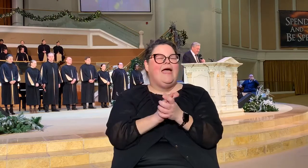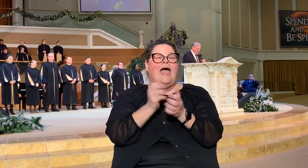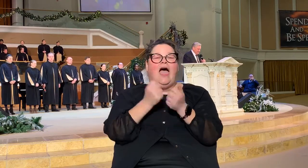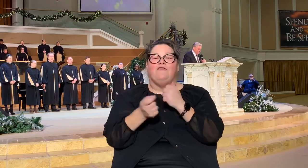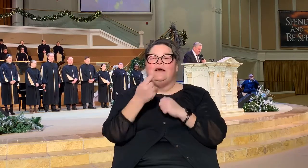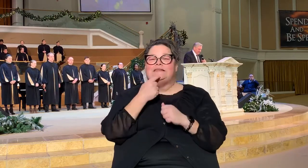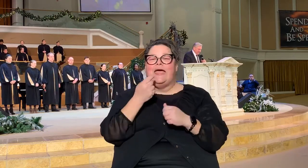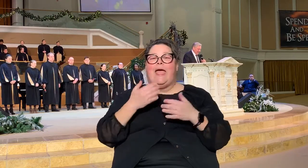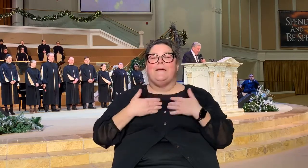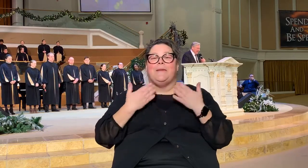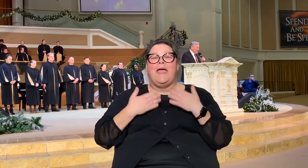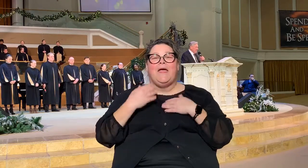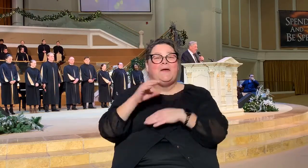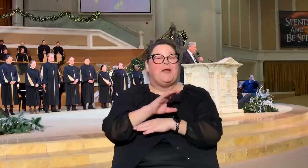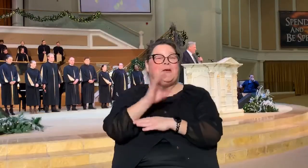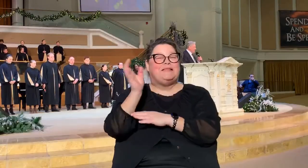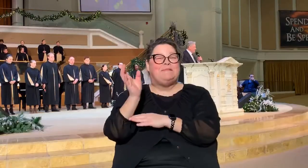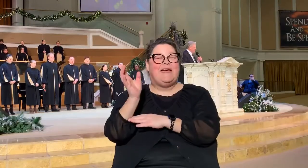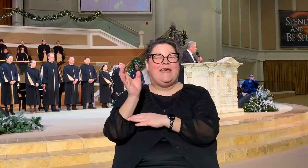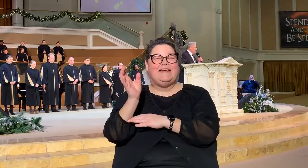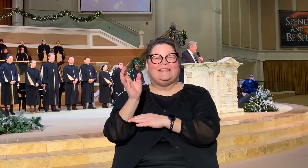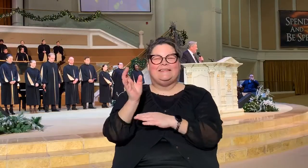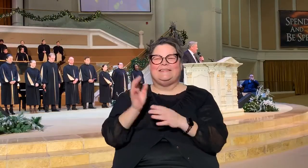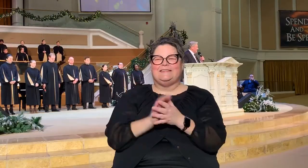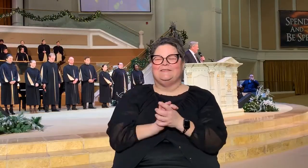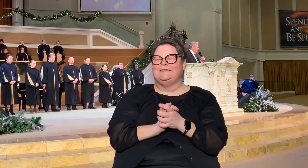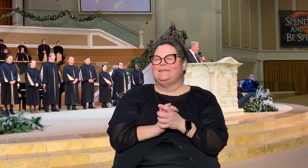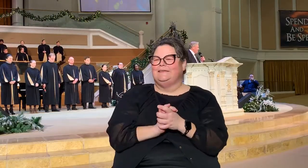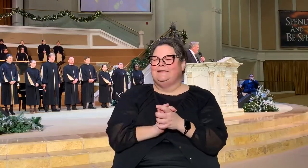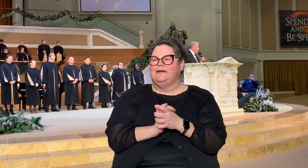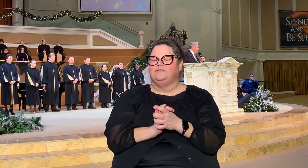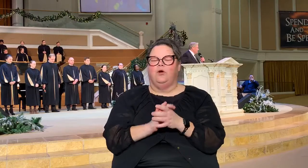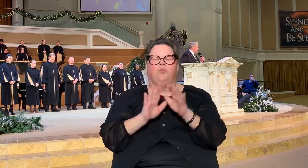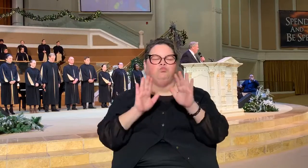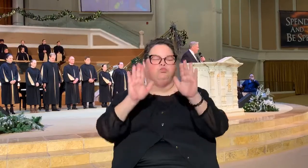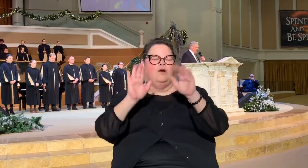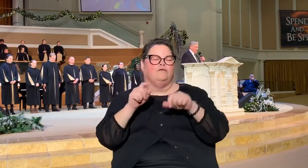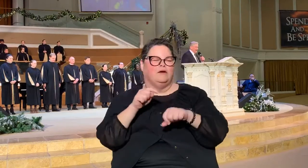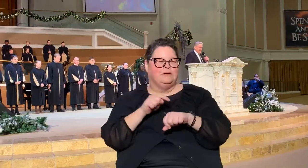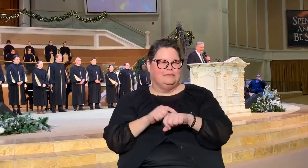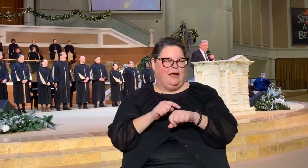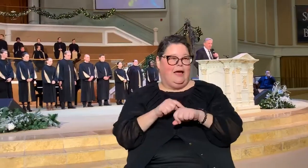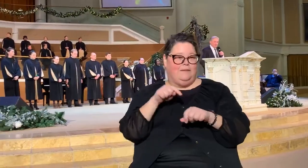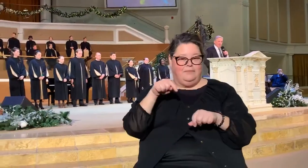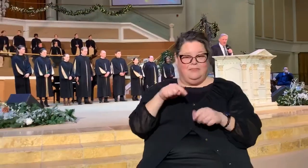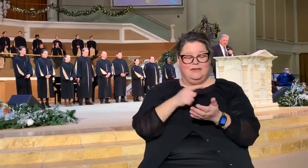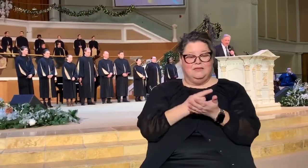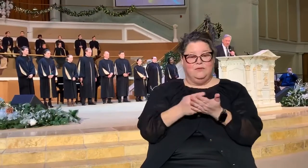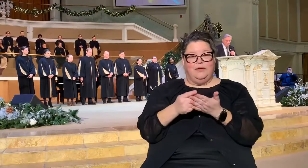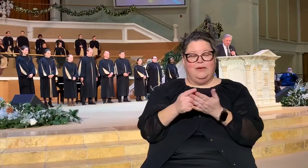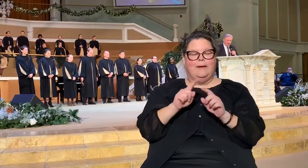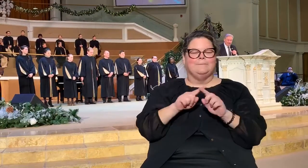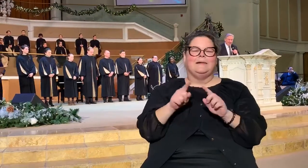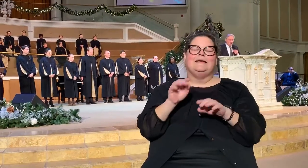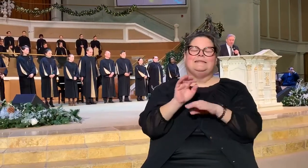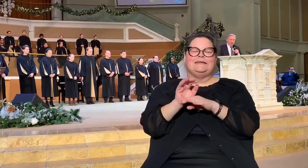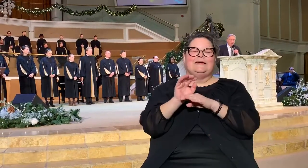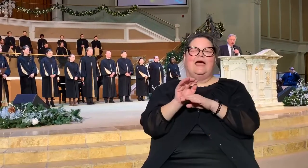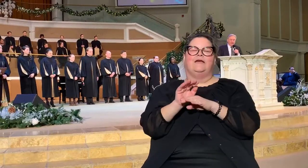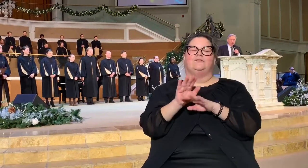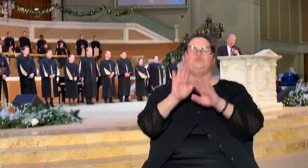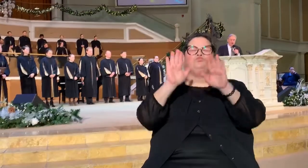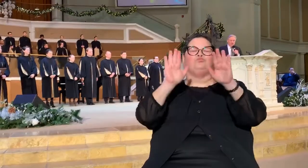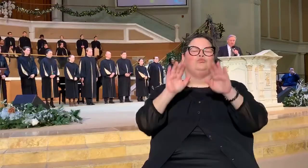Christmas. Merry Christmas. Hallelujah. We're going to have a great time this week. We're having a great time though tonight.